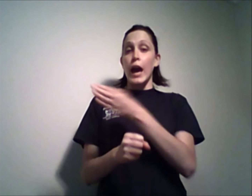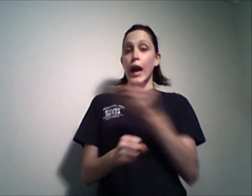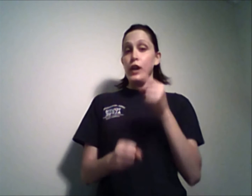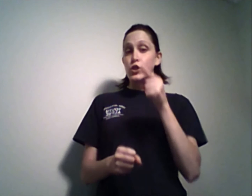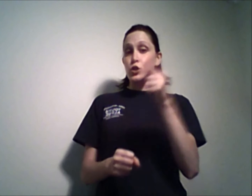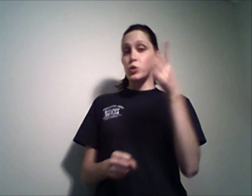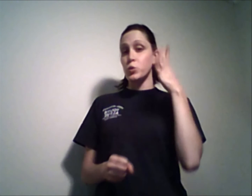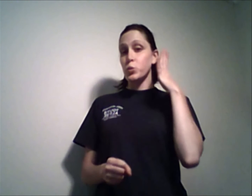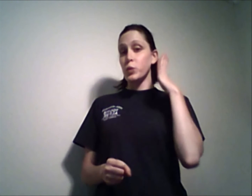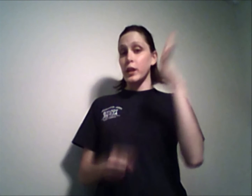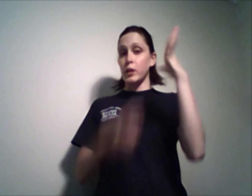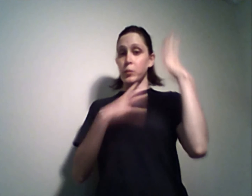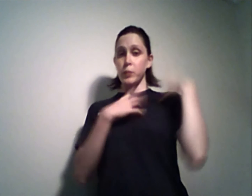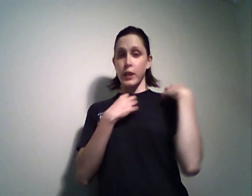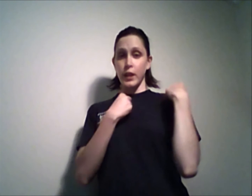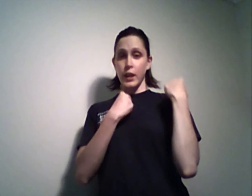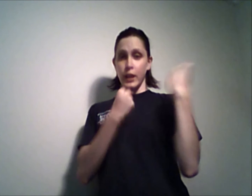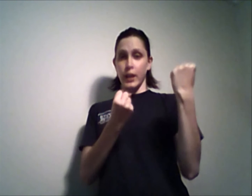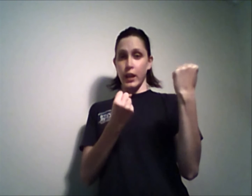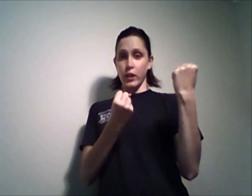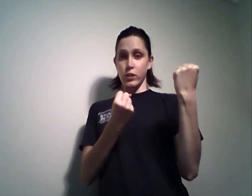and you will be healed.